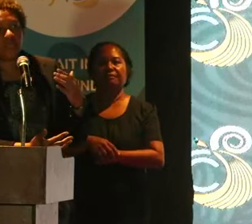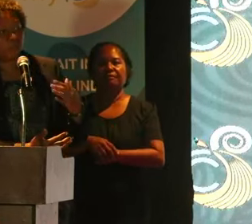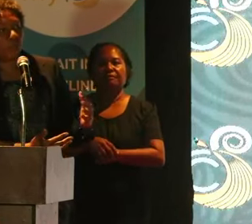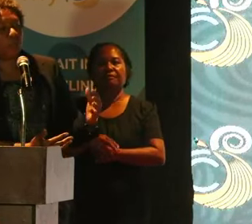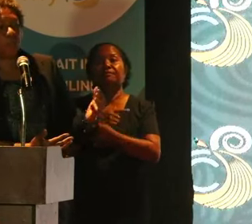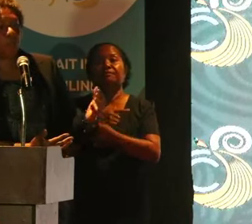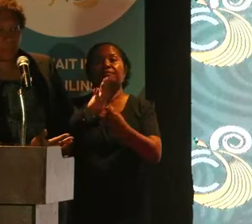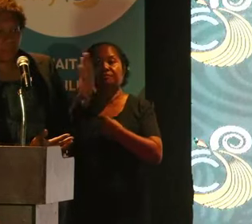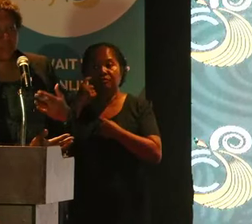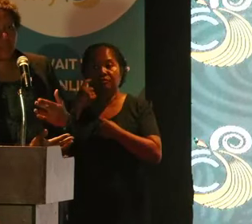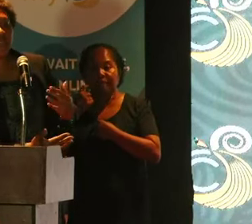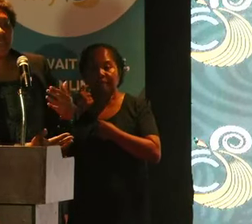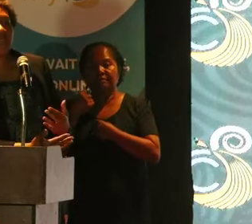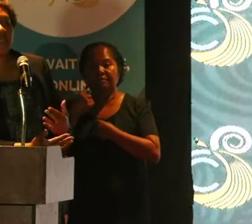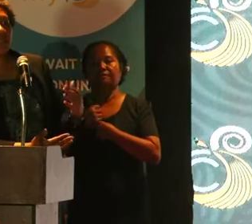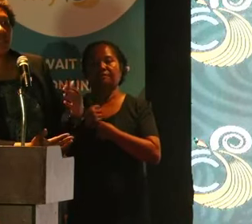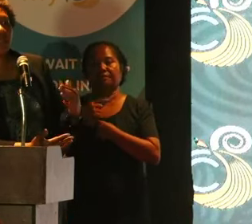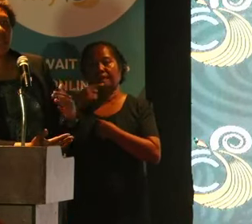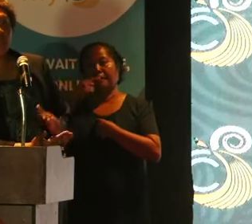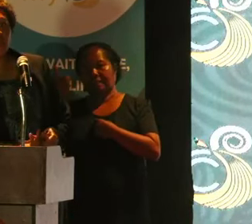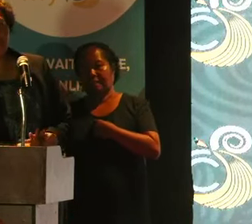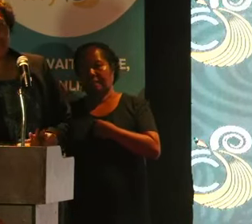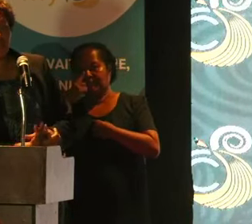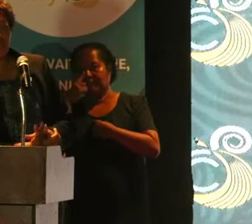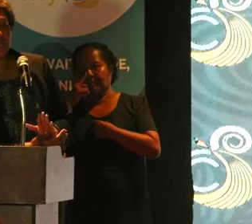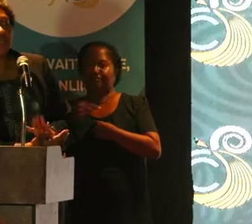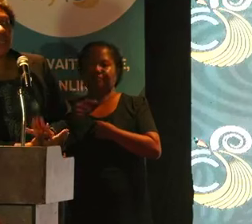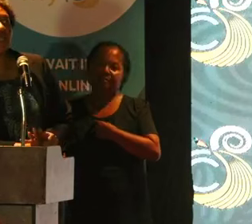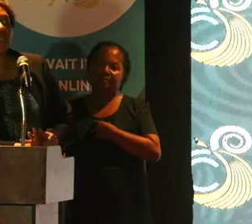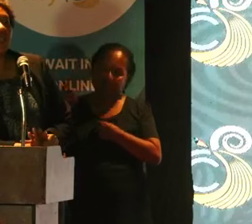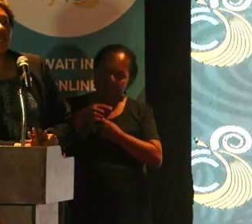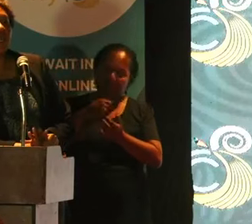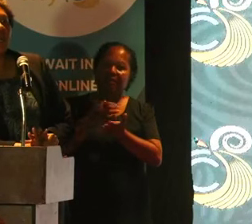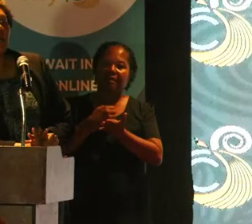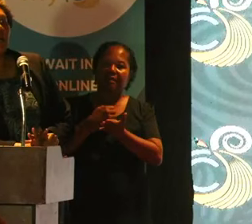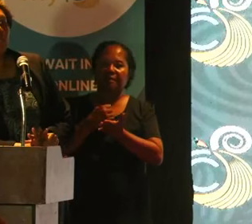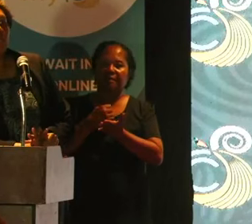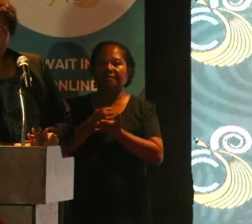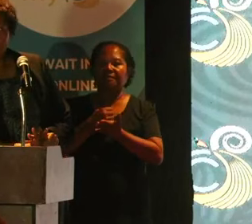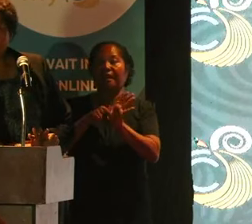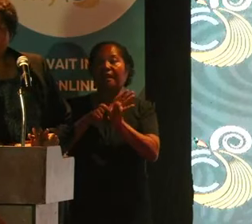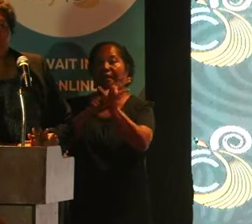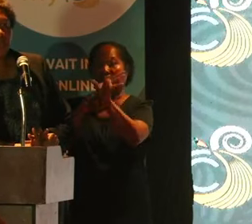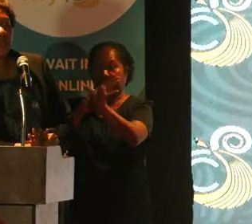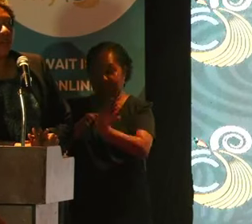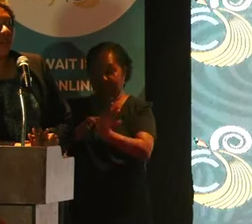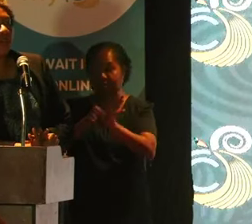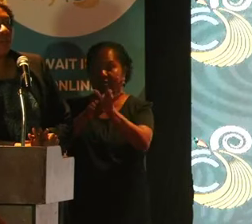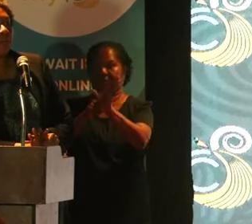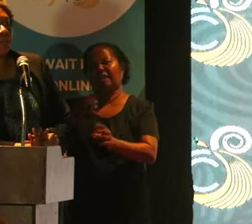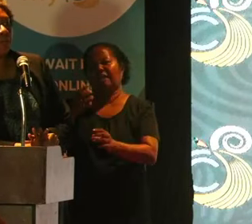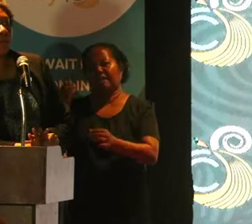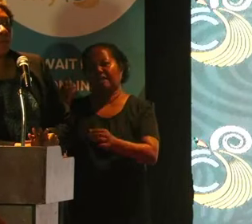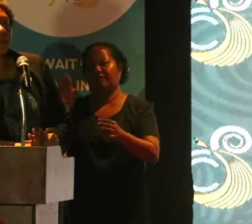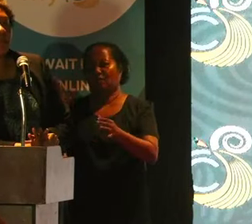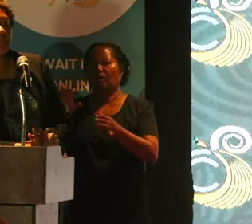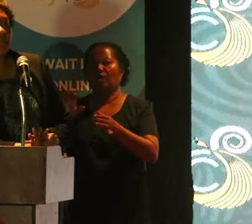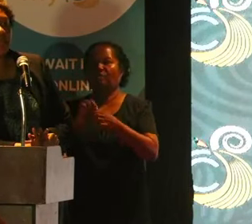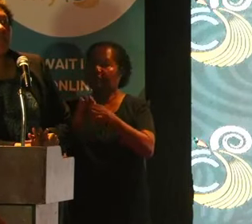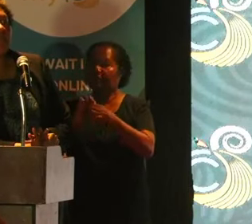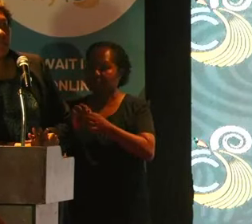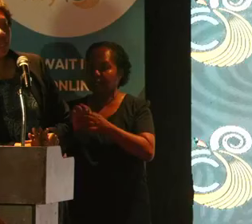is inform people, come in, get your statements. Annually, the statements are issued. If you're a property owner, you have a